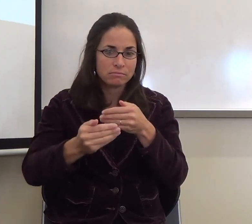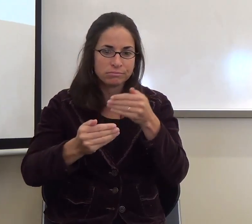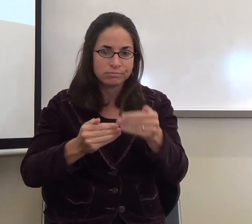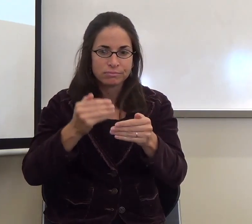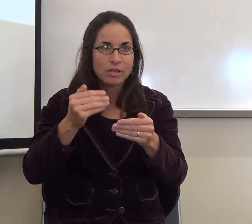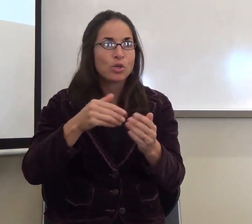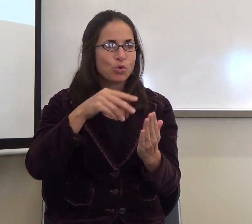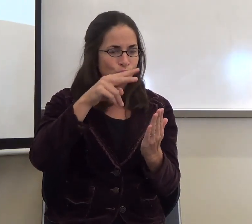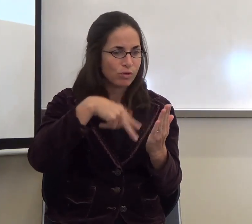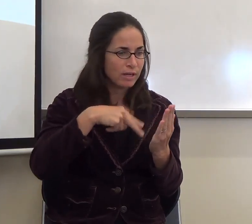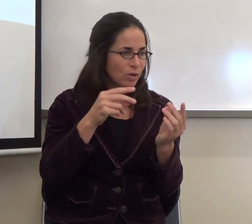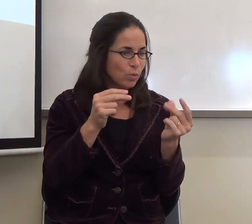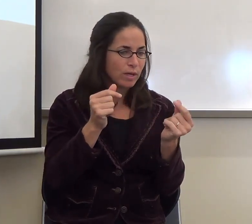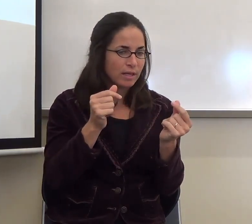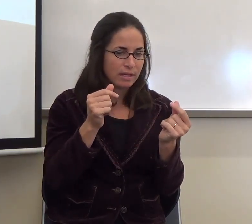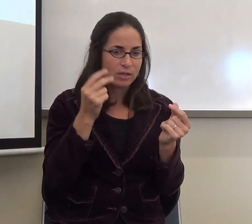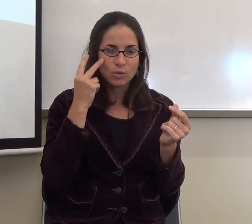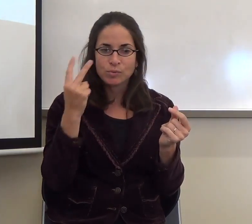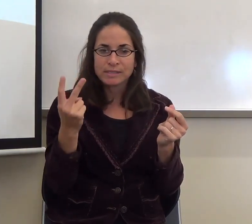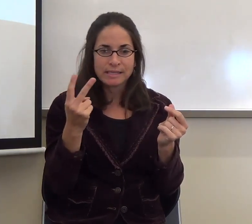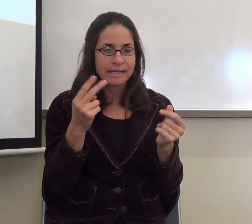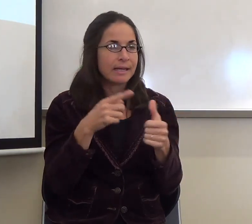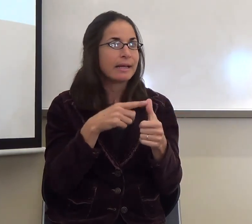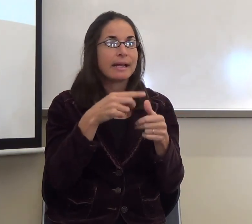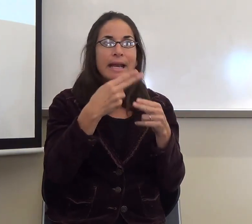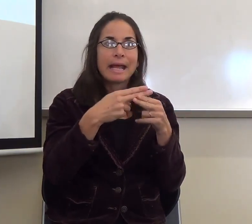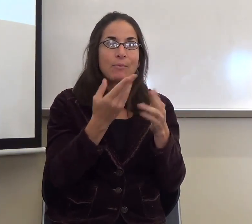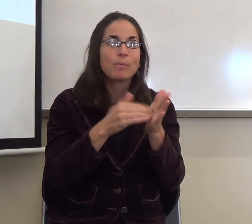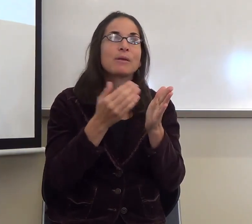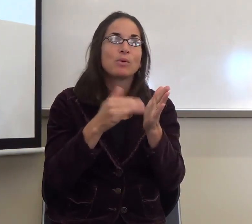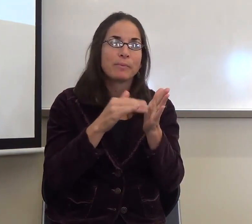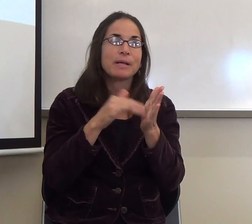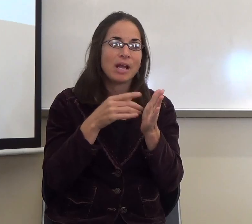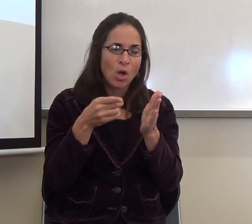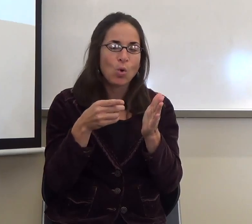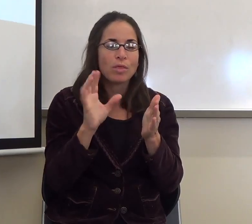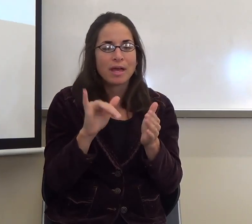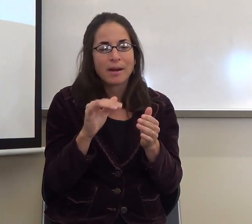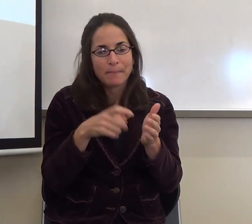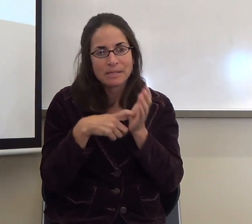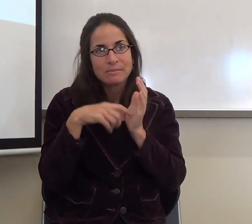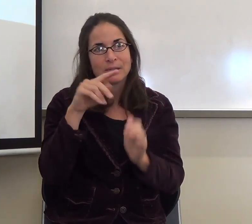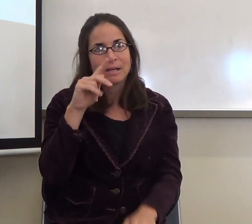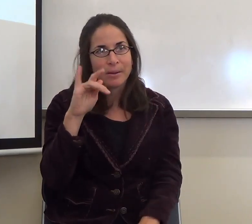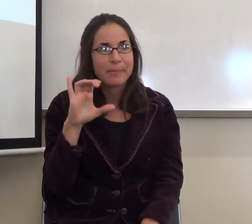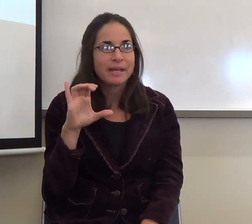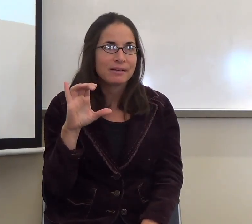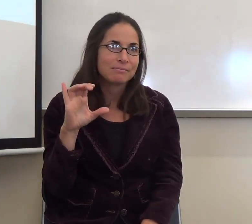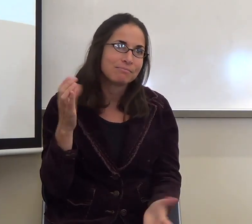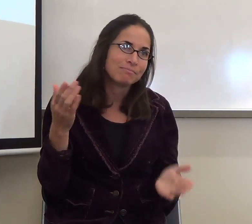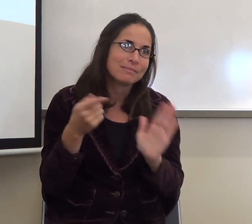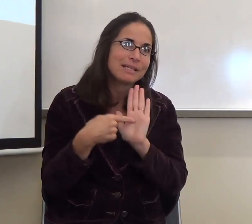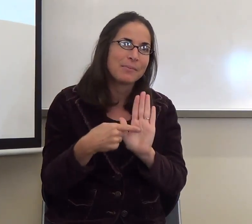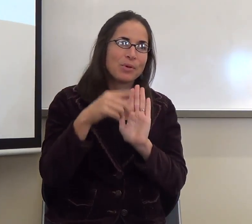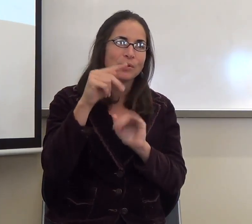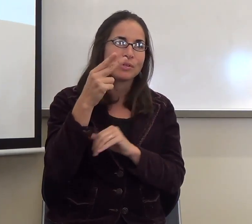it over and you say, yeah, I see this name repeated a bunch of times, so probably this is about Thomas Edison, okay? Then